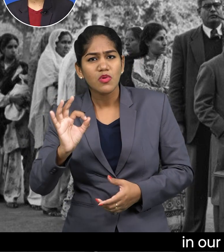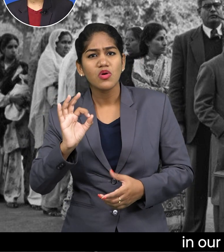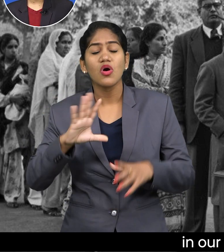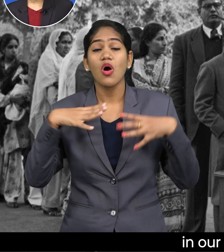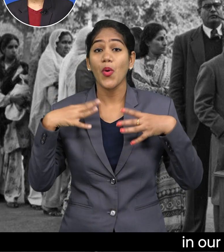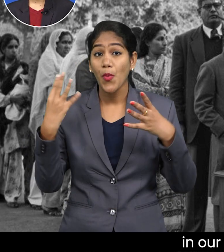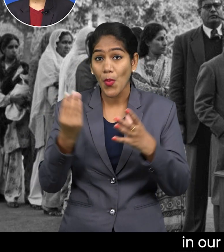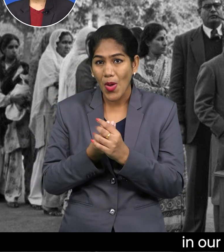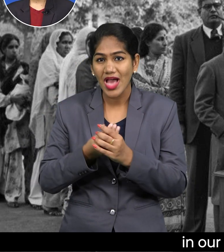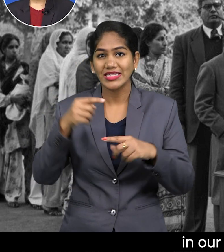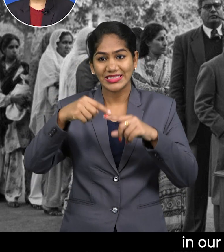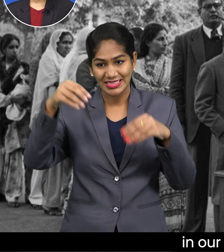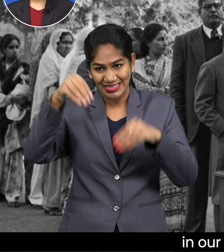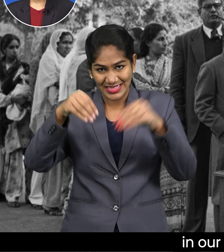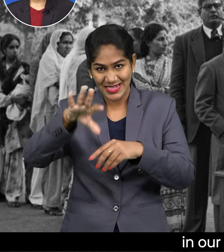democratic history.